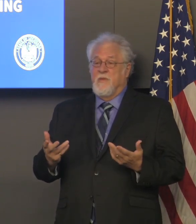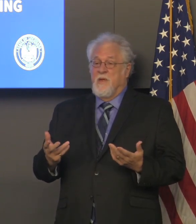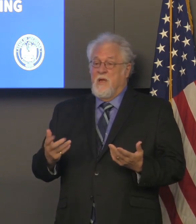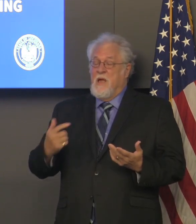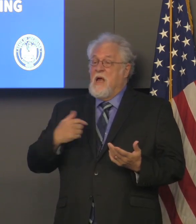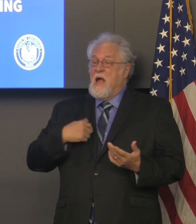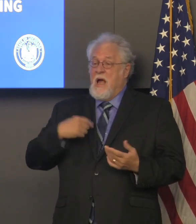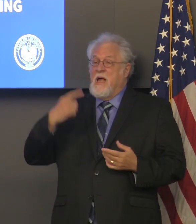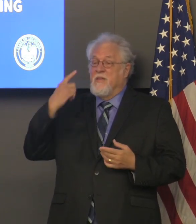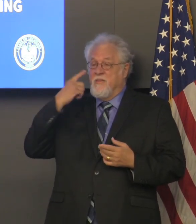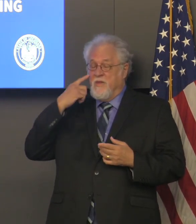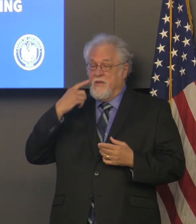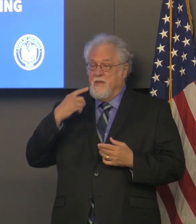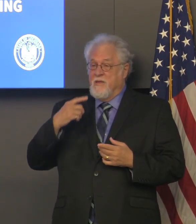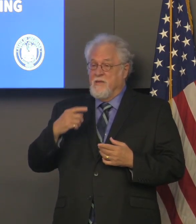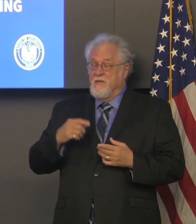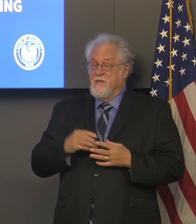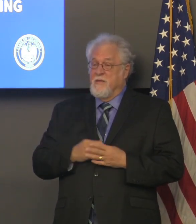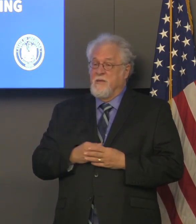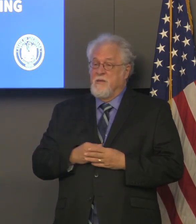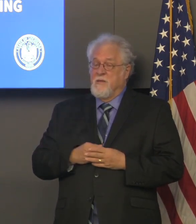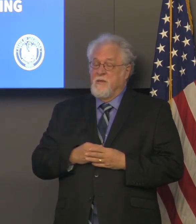think you can